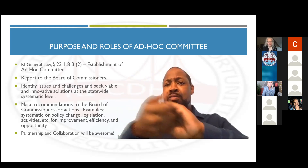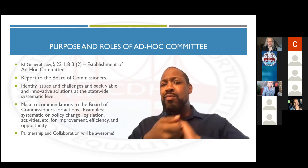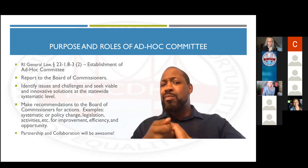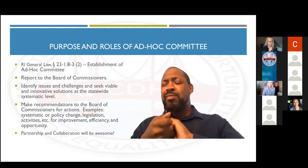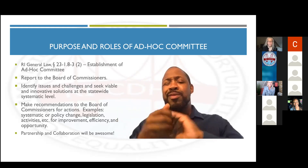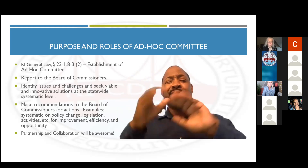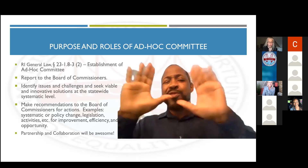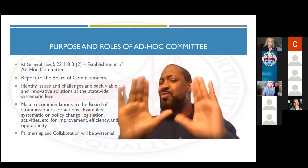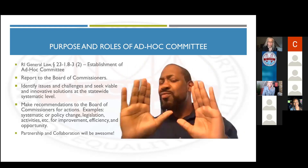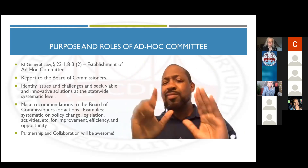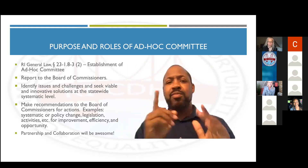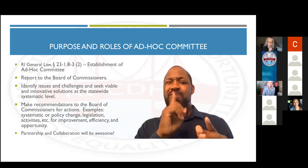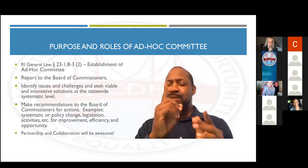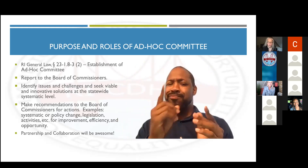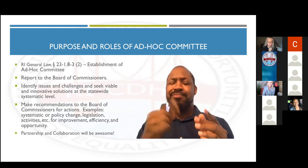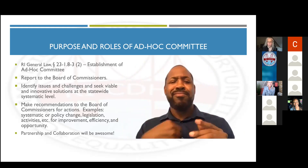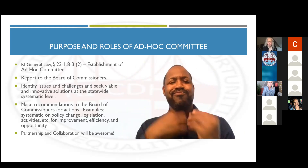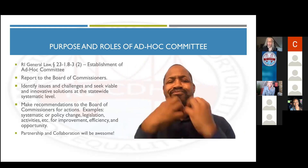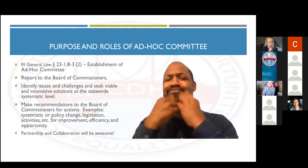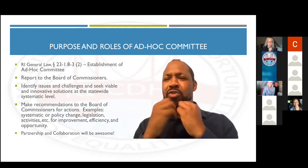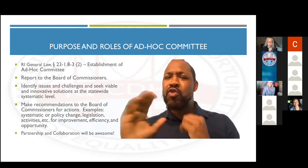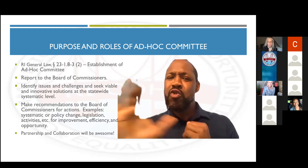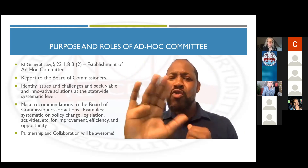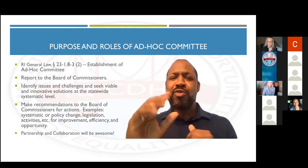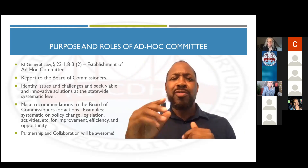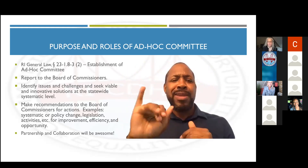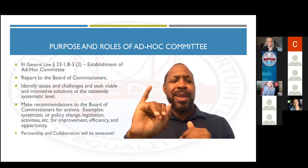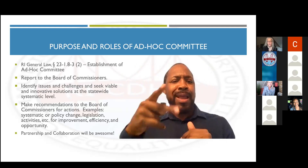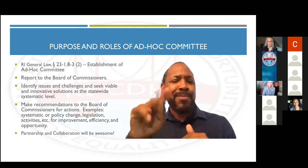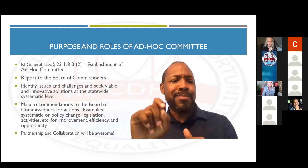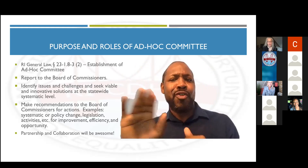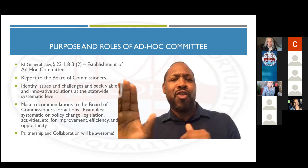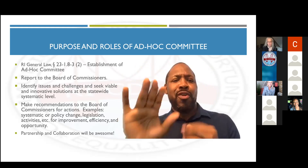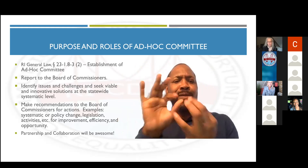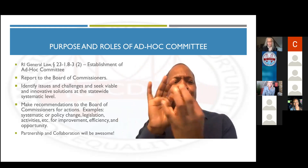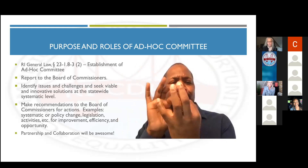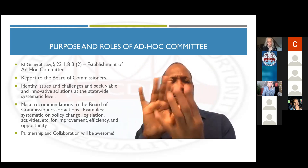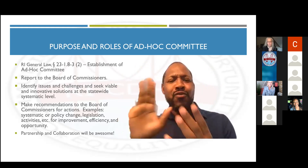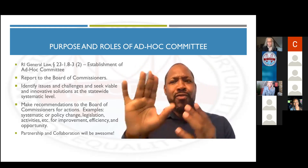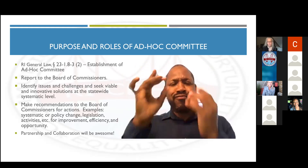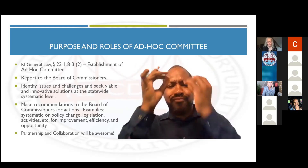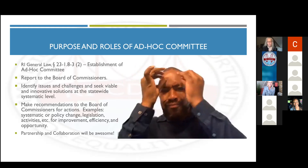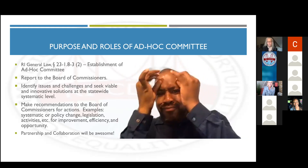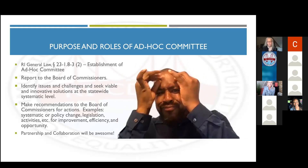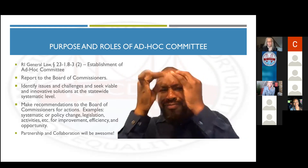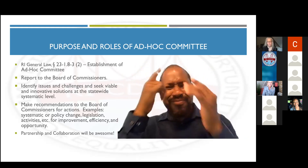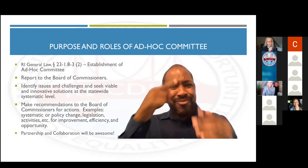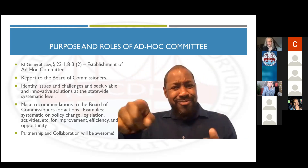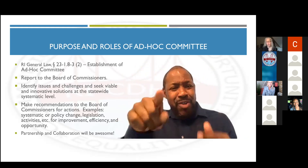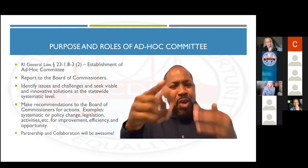So your partnership and your collaboration will be awesome for us. We really value your input, your thoughts,